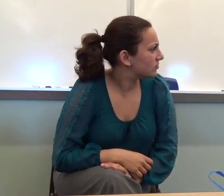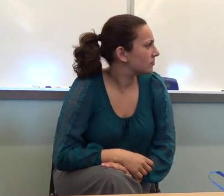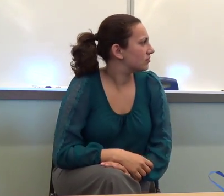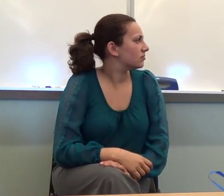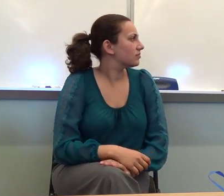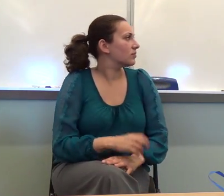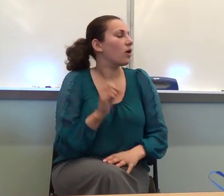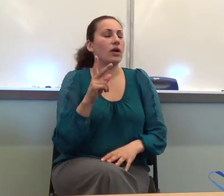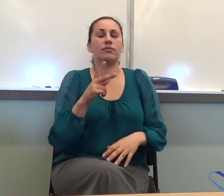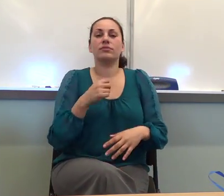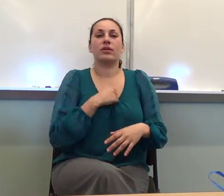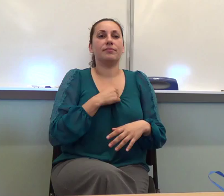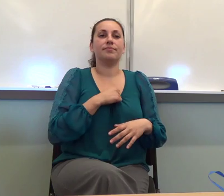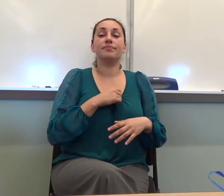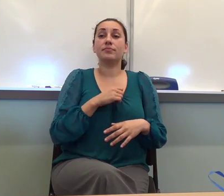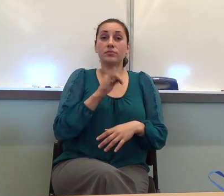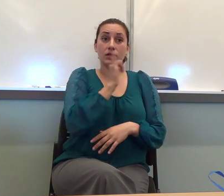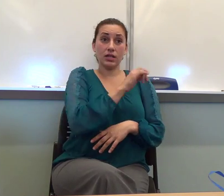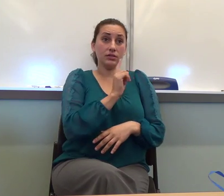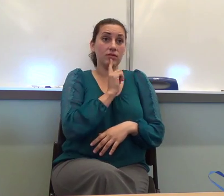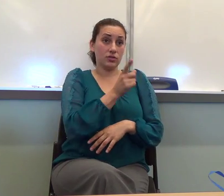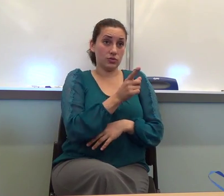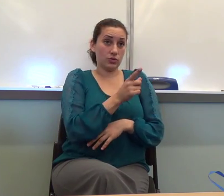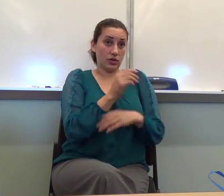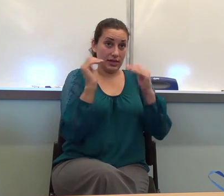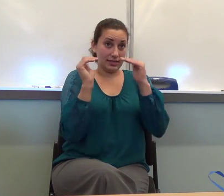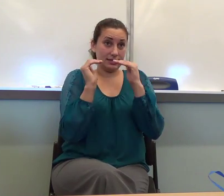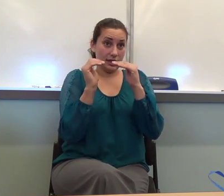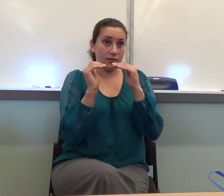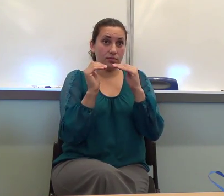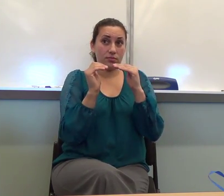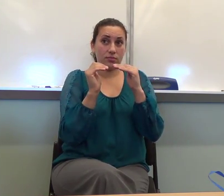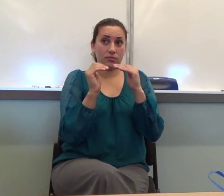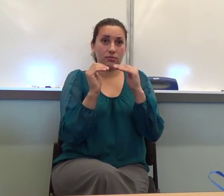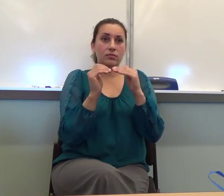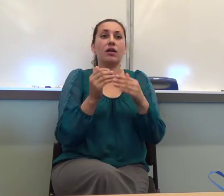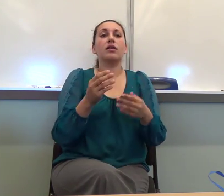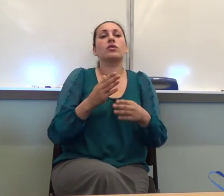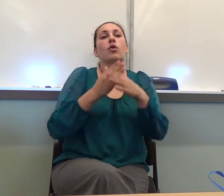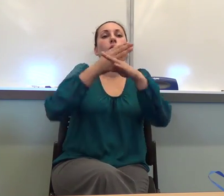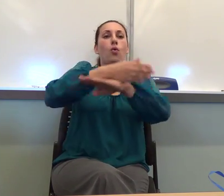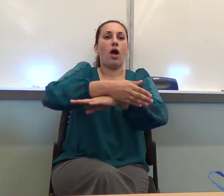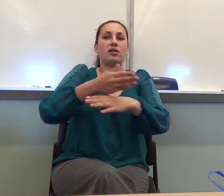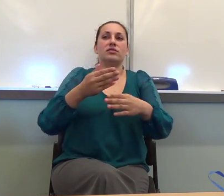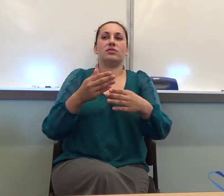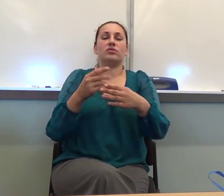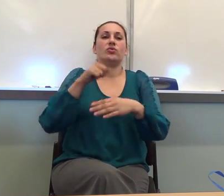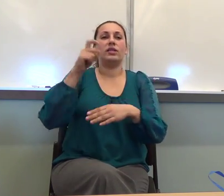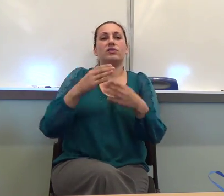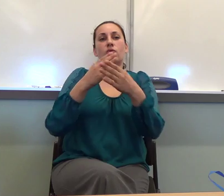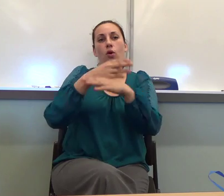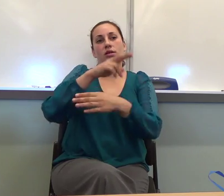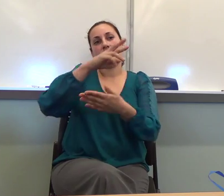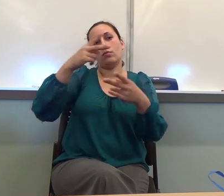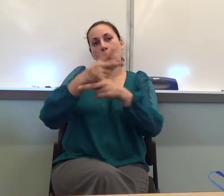question is that true? Again, cross multiply. So is